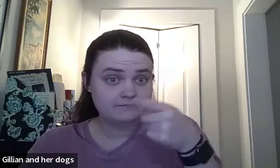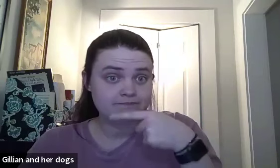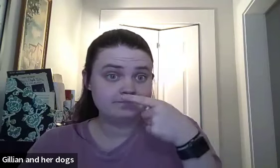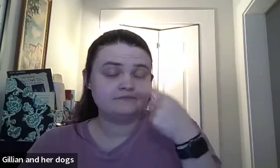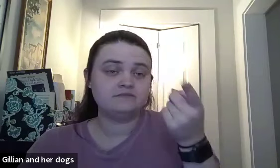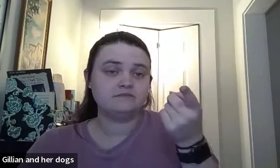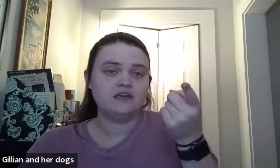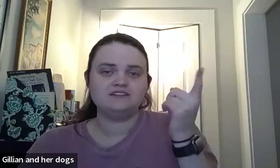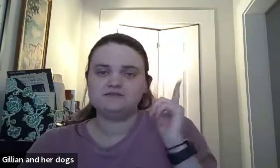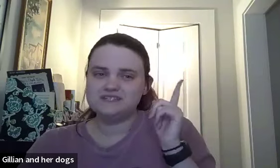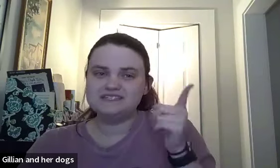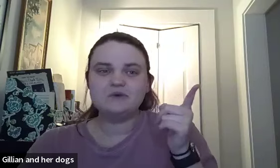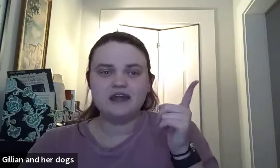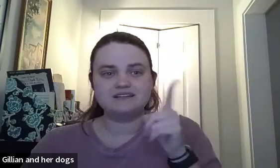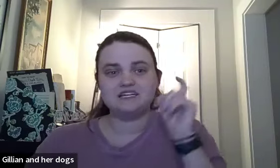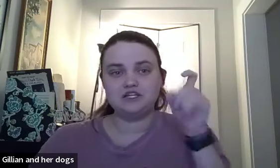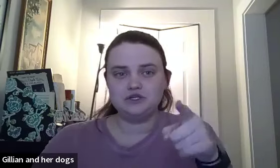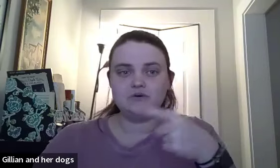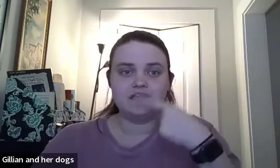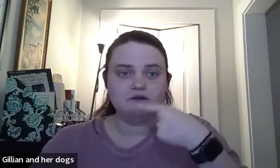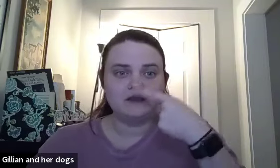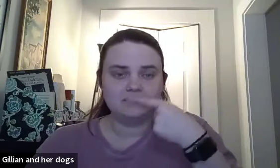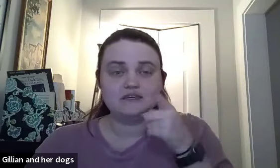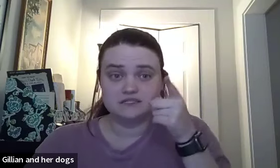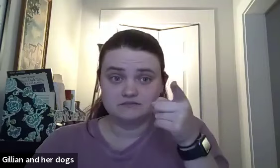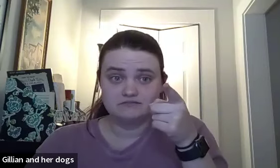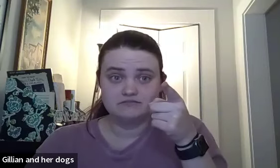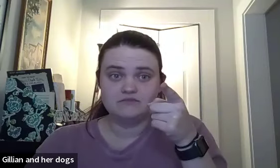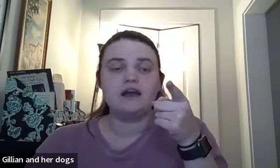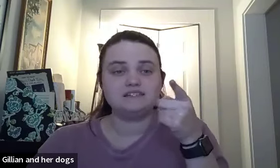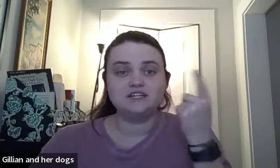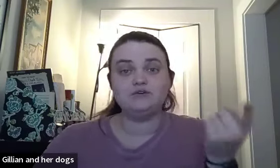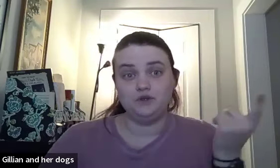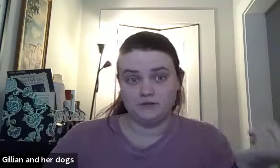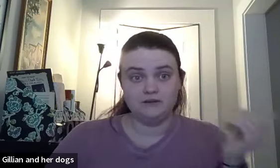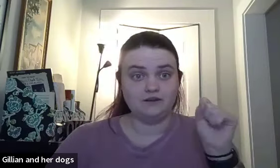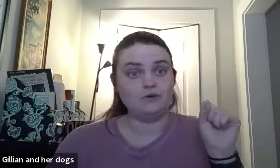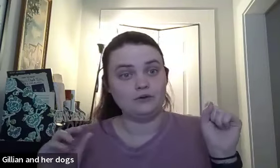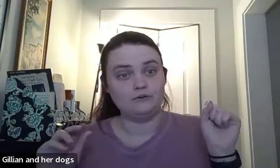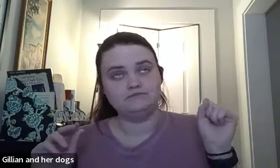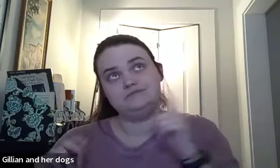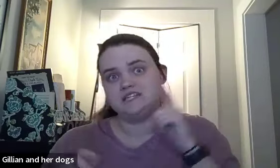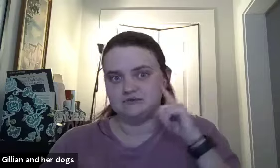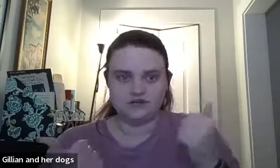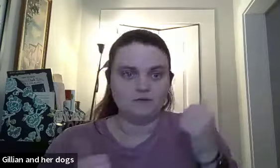hearing?" So if you see someone asking you and they go like this, they're asking you if you are hearing or deaf, whichever